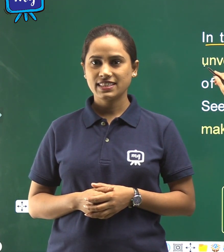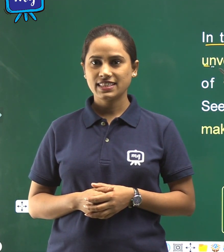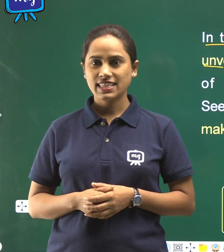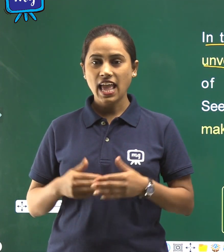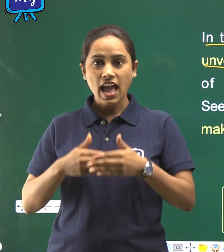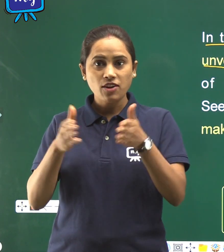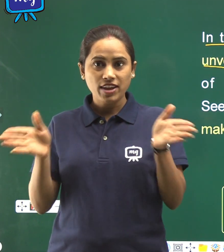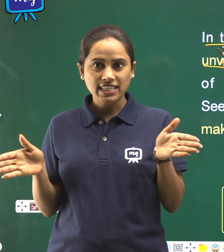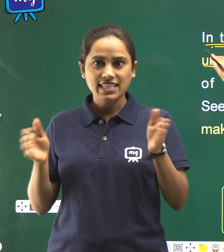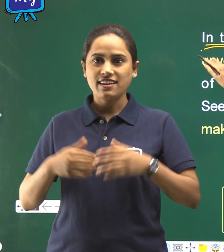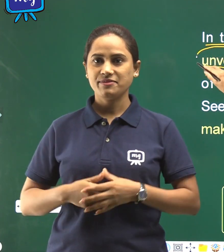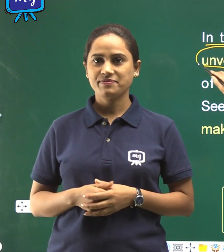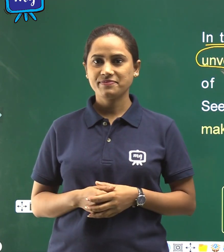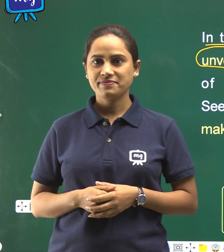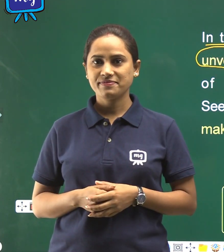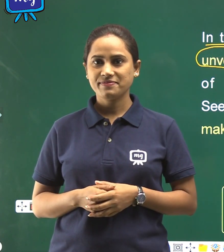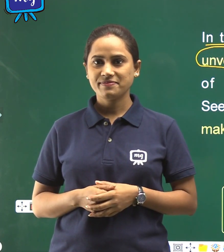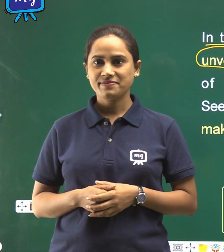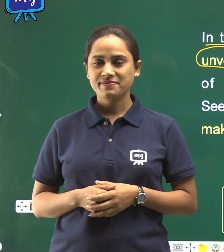unveils the